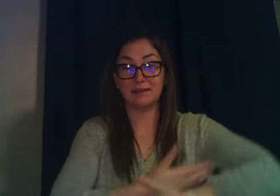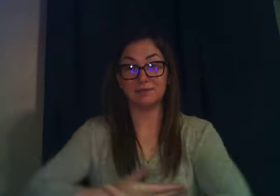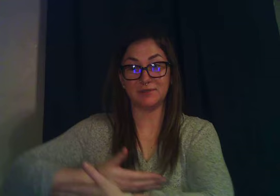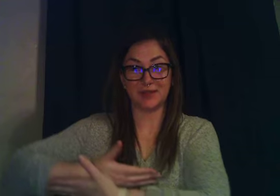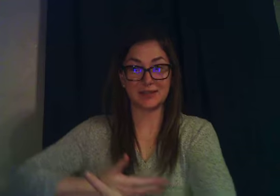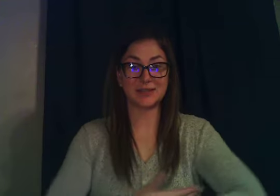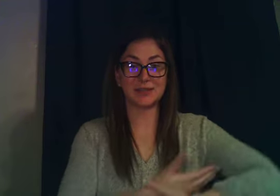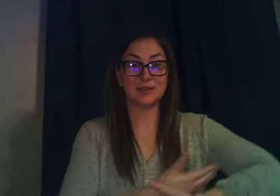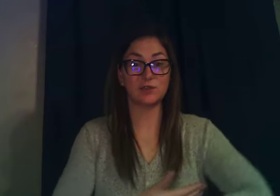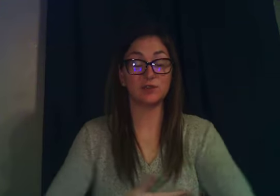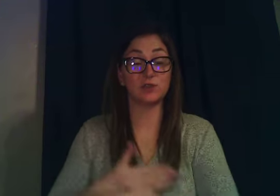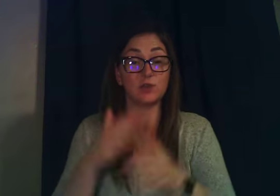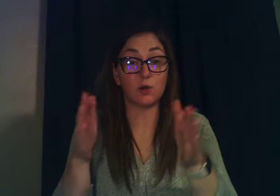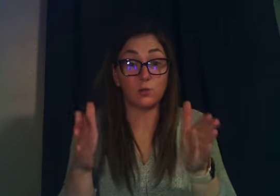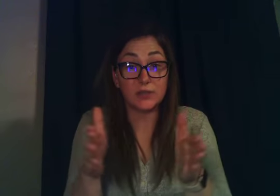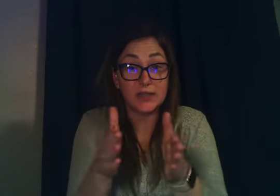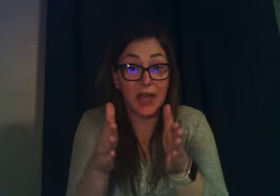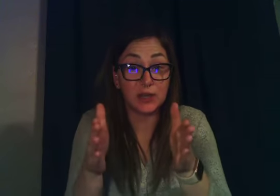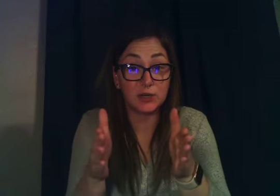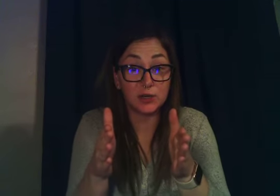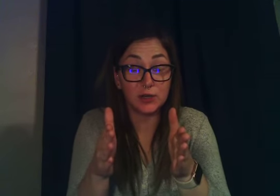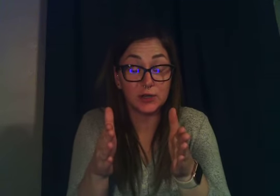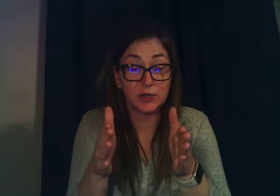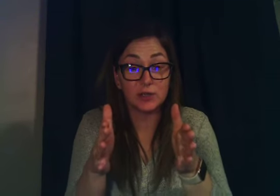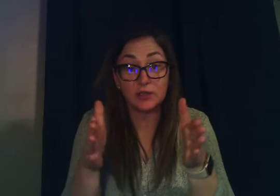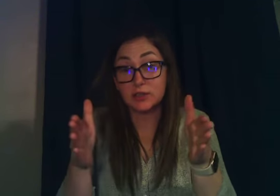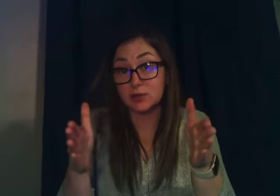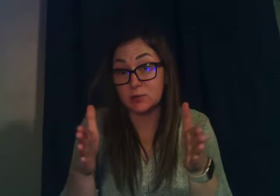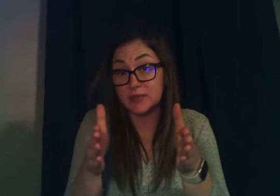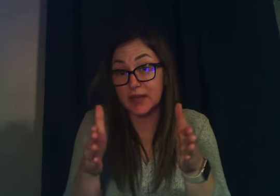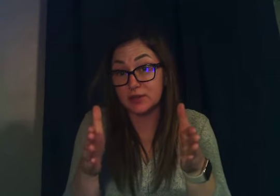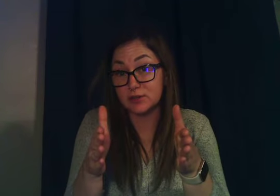So tender. So tender.